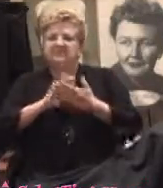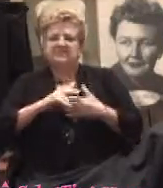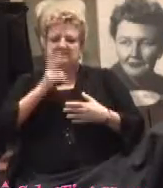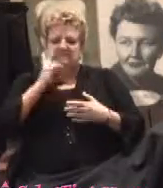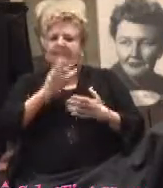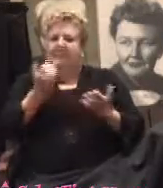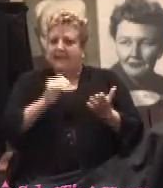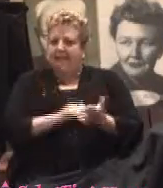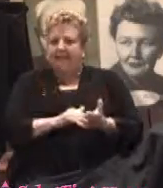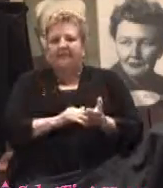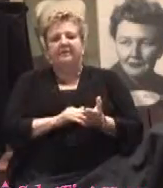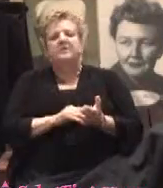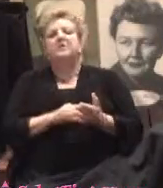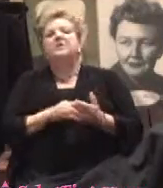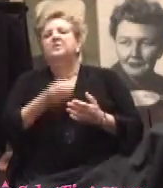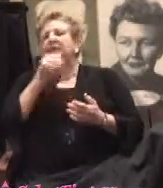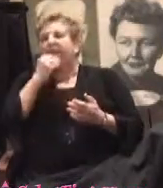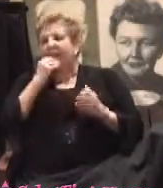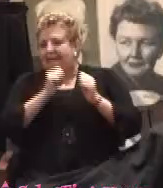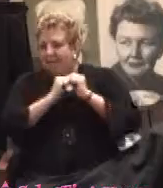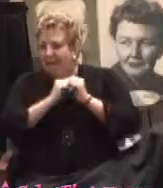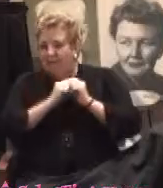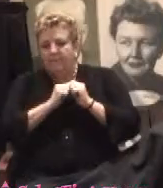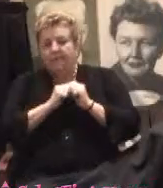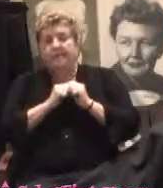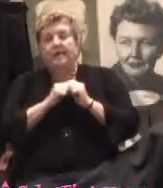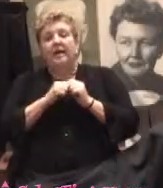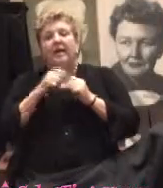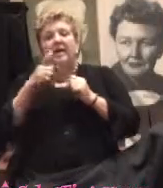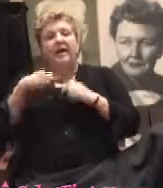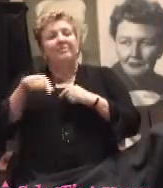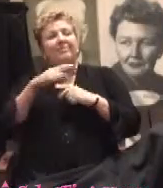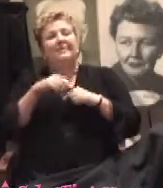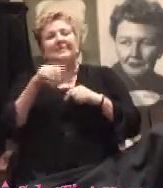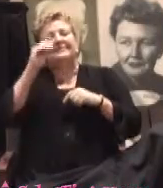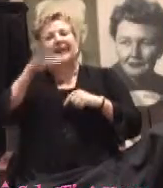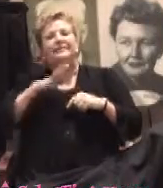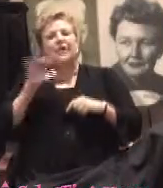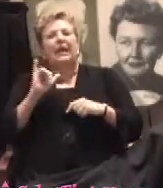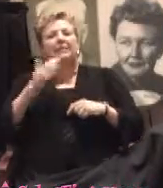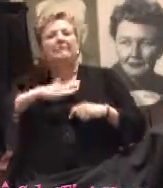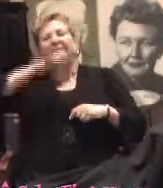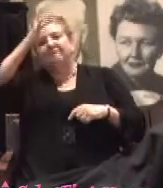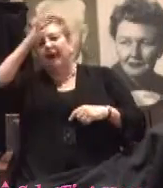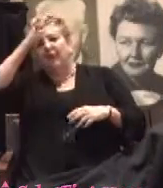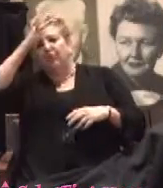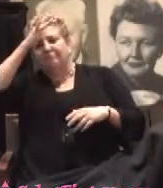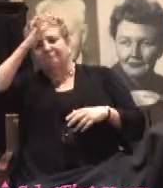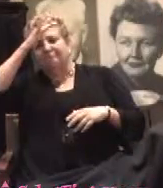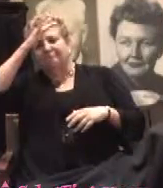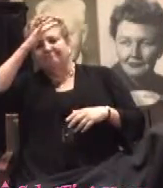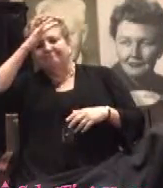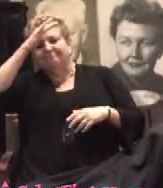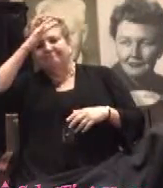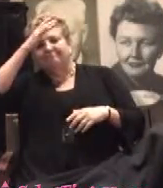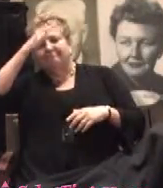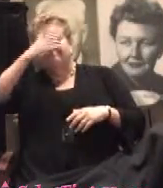We've had breakfast and lunch together. These guys are my fathers. They don't know it. But my father's gone. My father's a